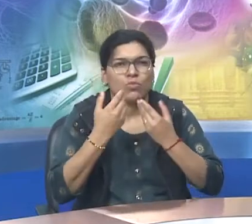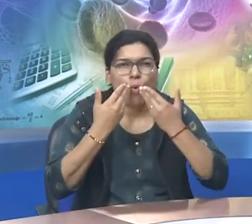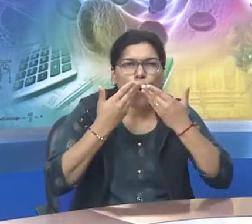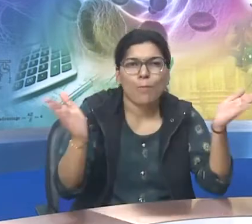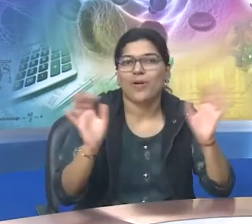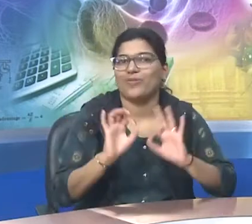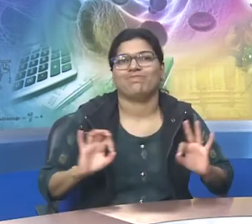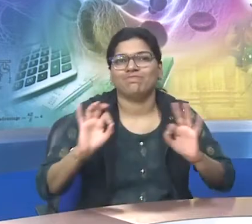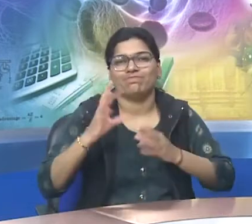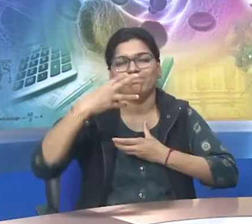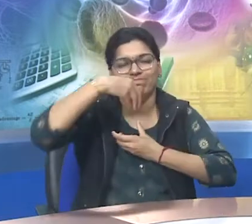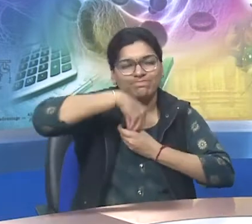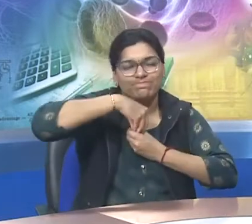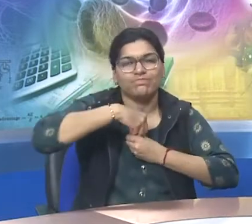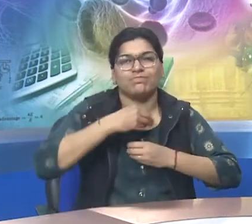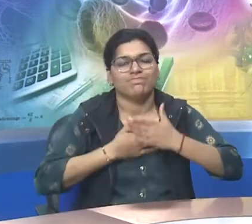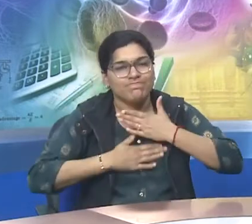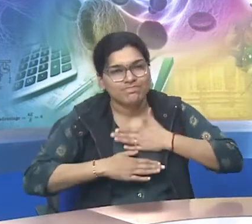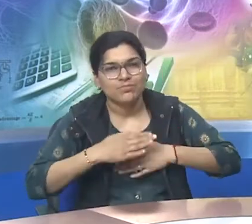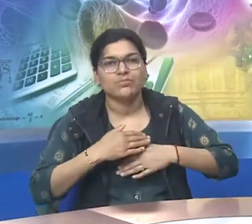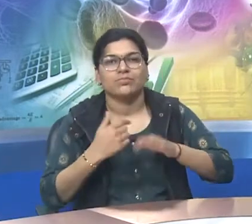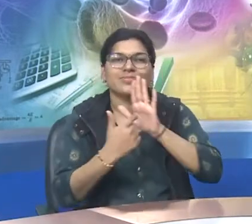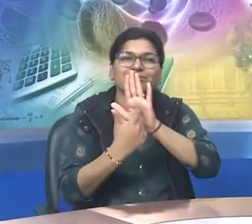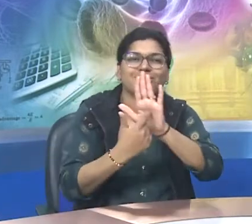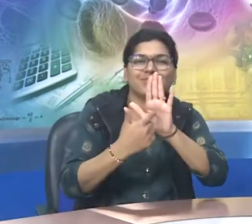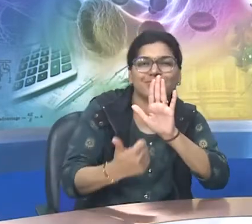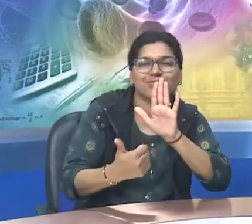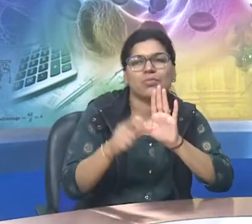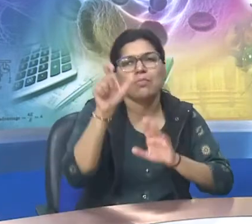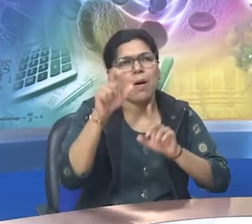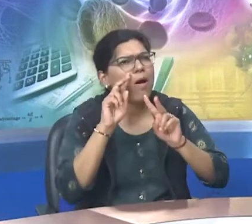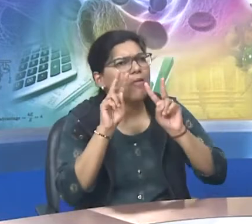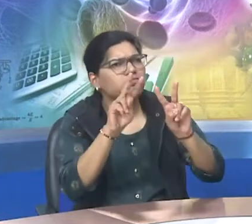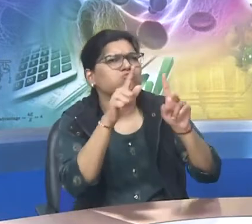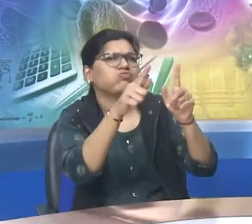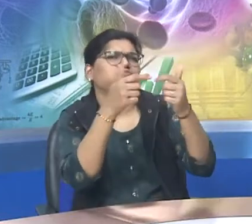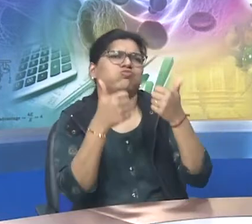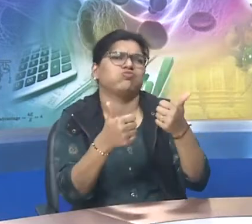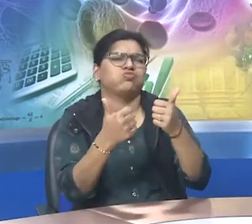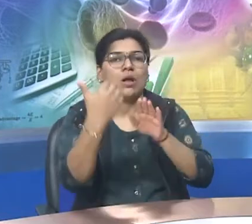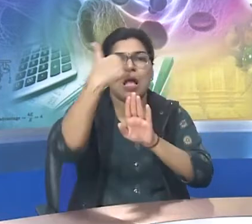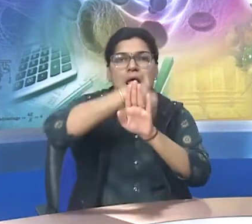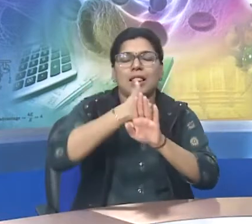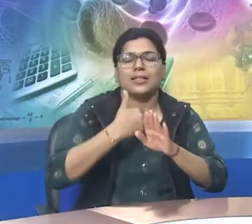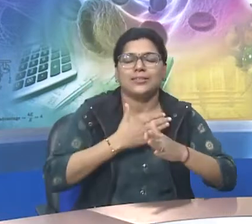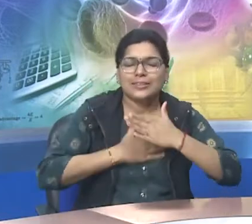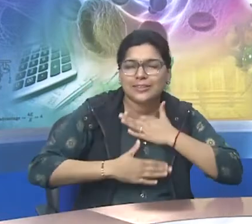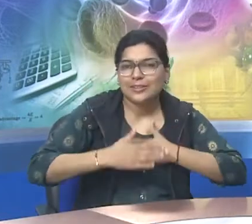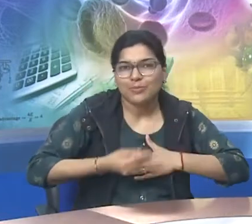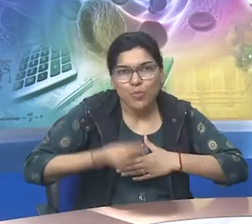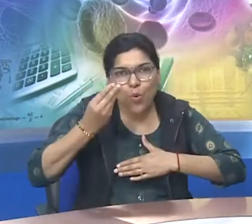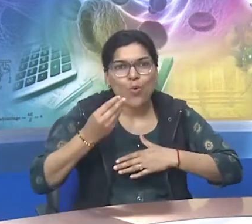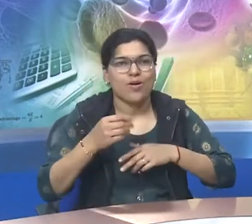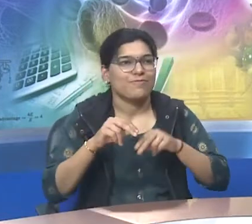means something which is unshown, which is not shown, unseen you can say.